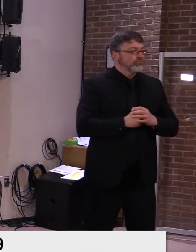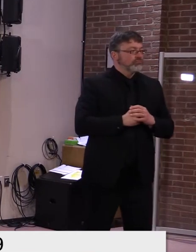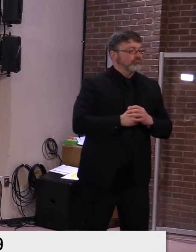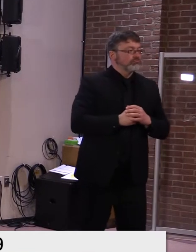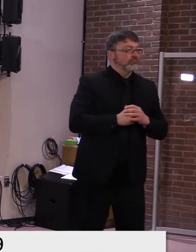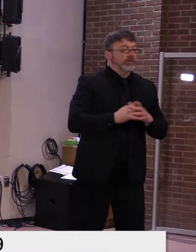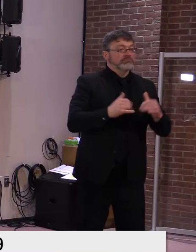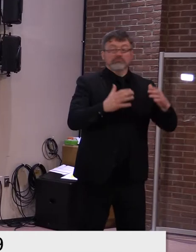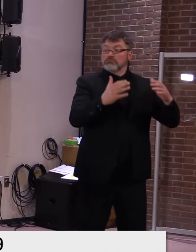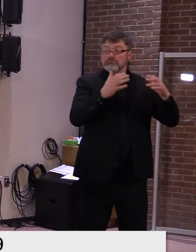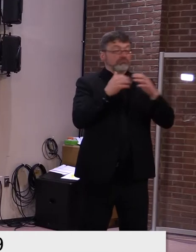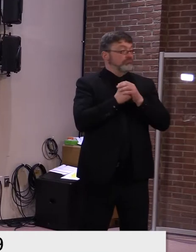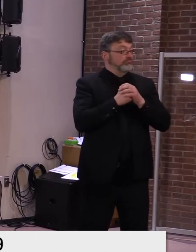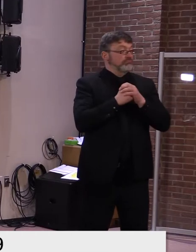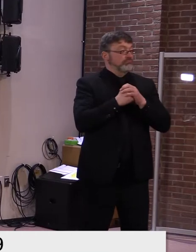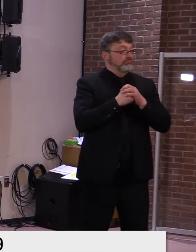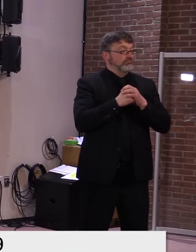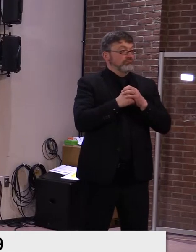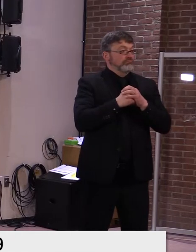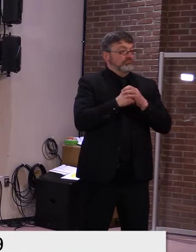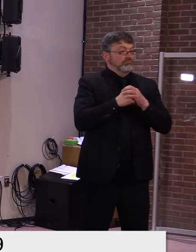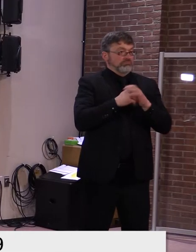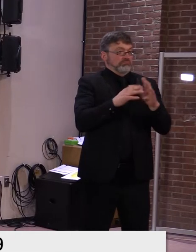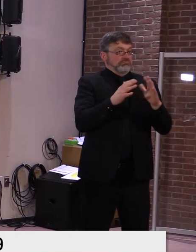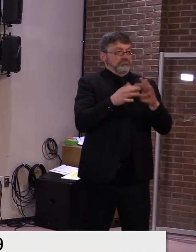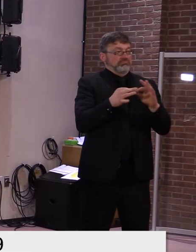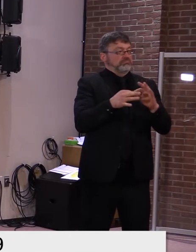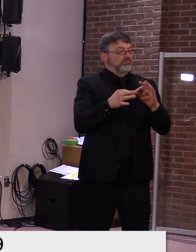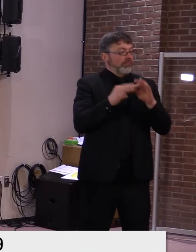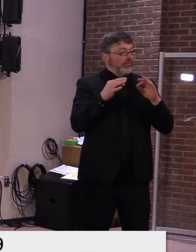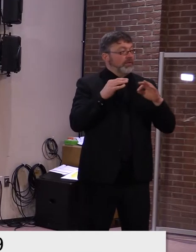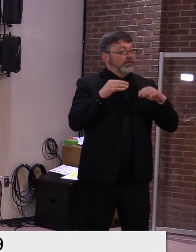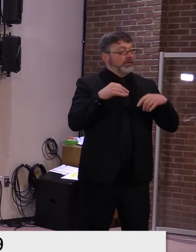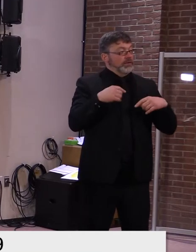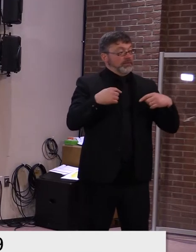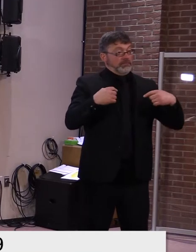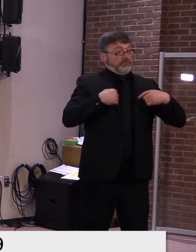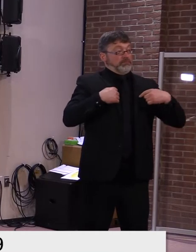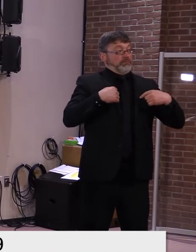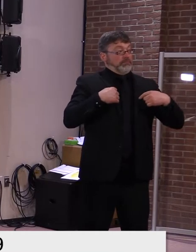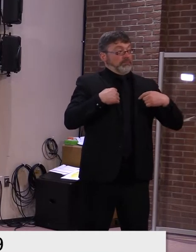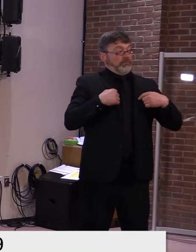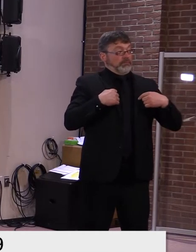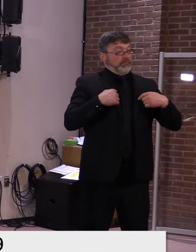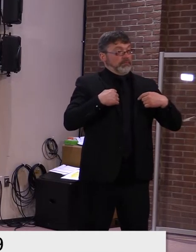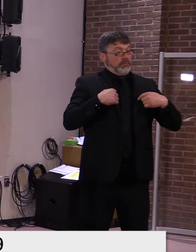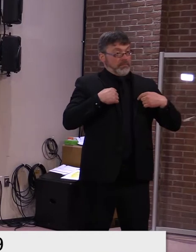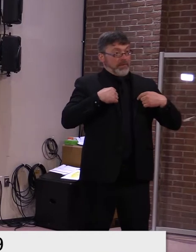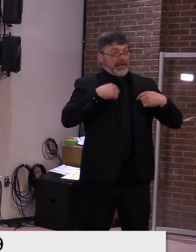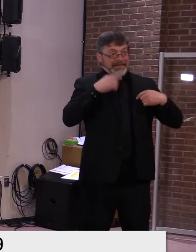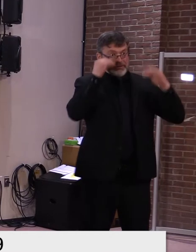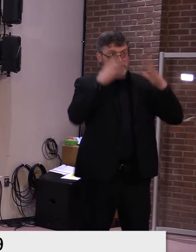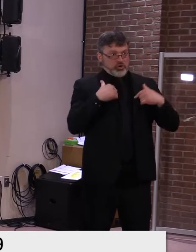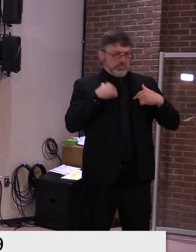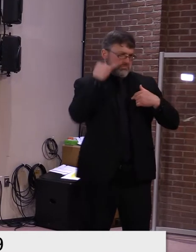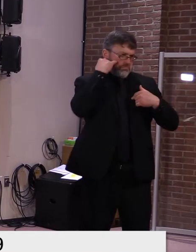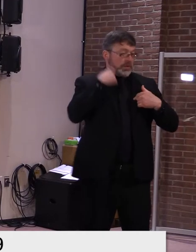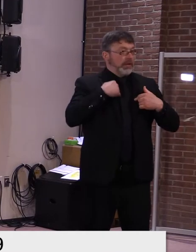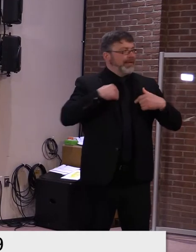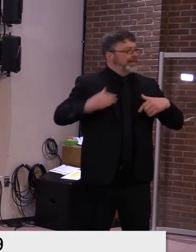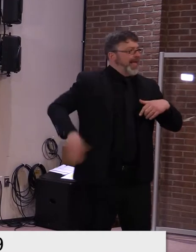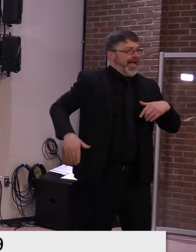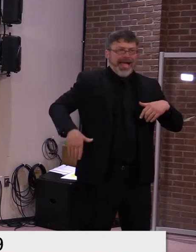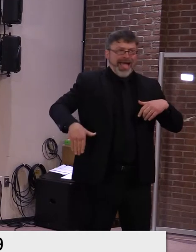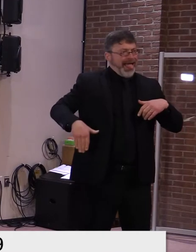educator-specific clinic, you will be able to make an appointment at any other site by early April.